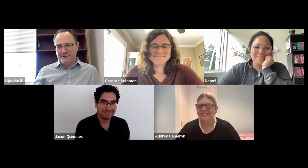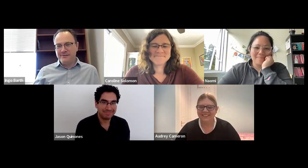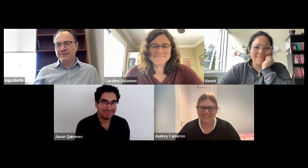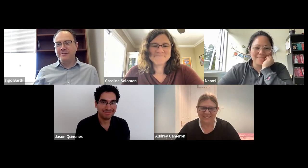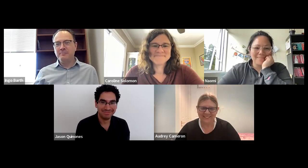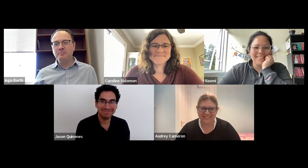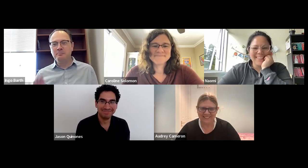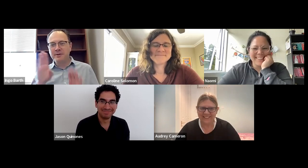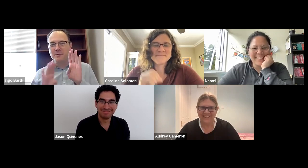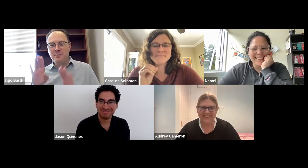so.